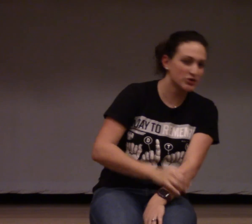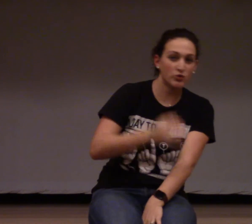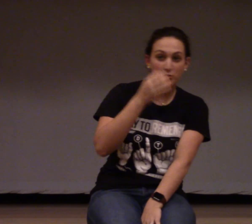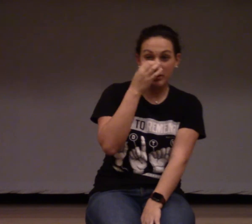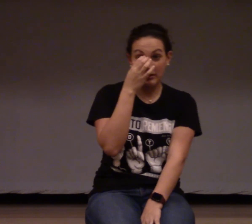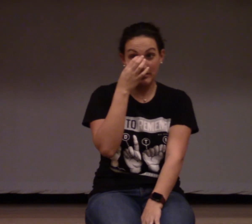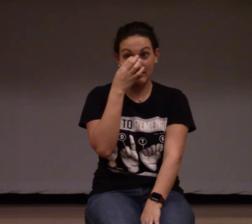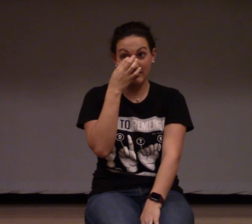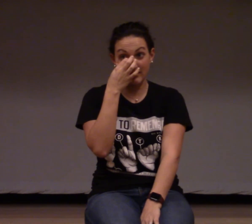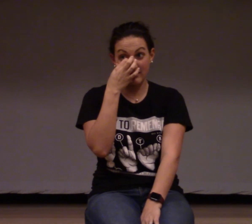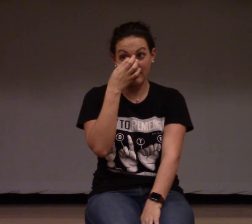Soup.